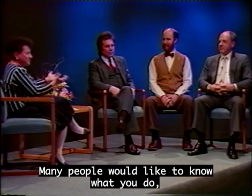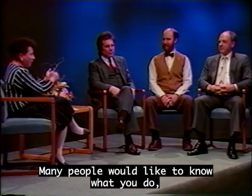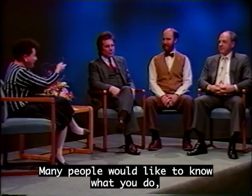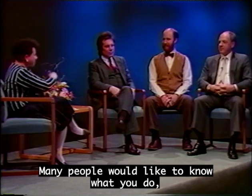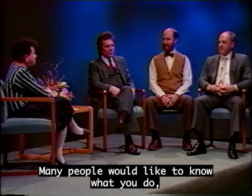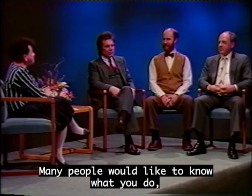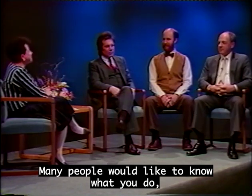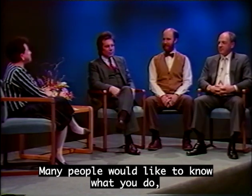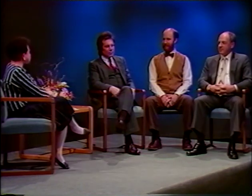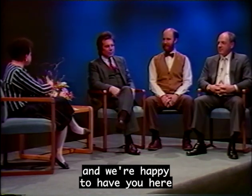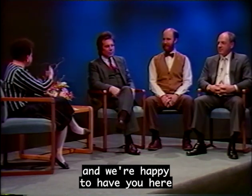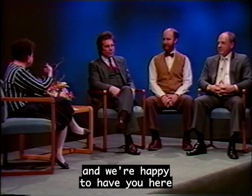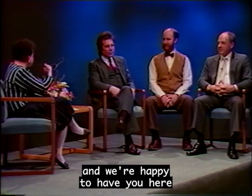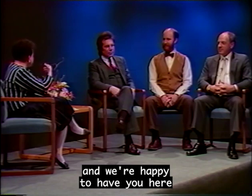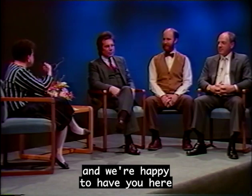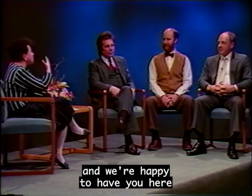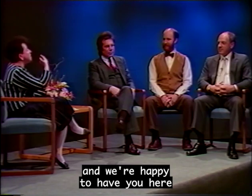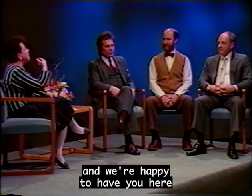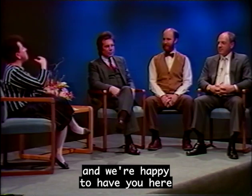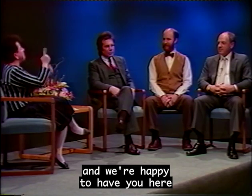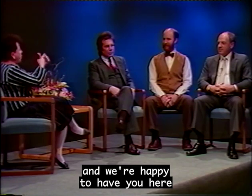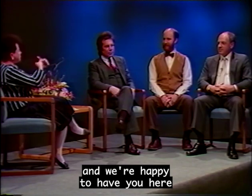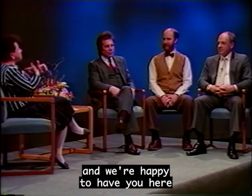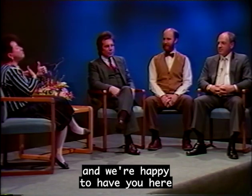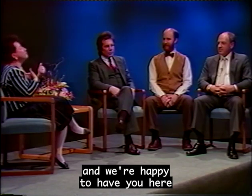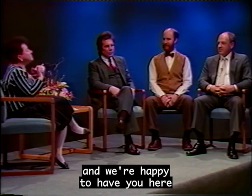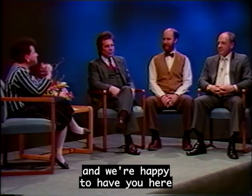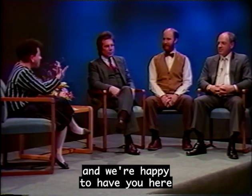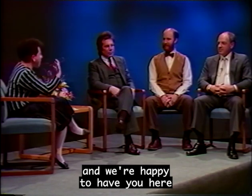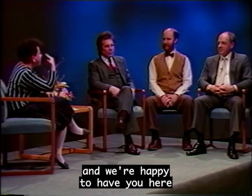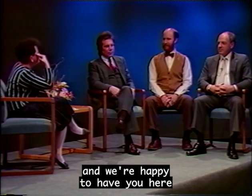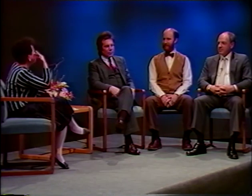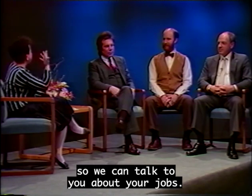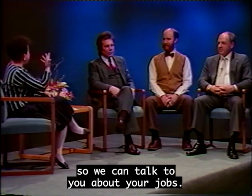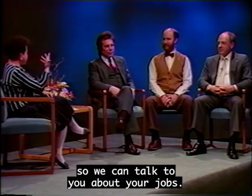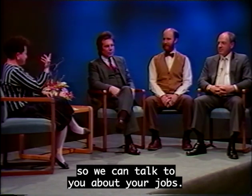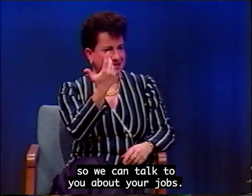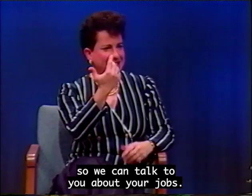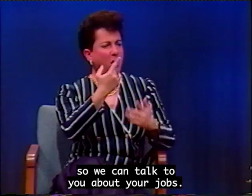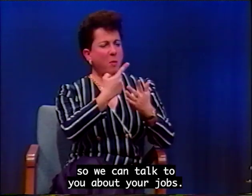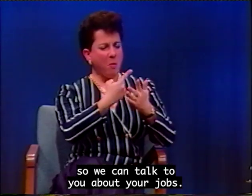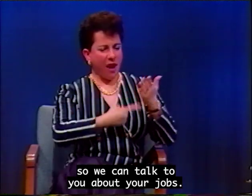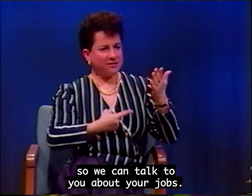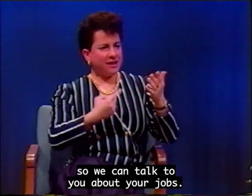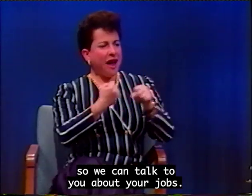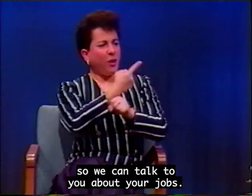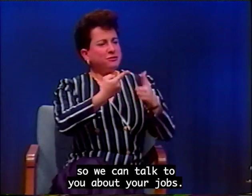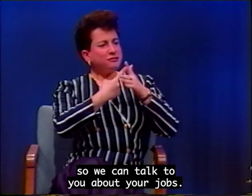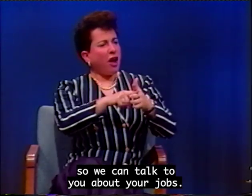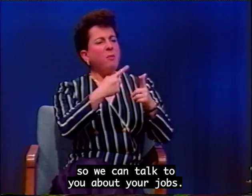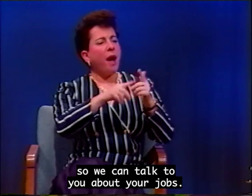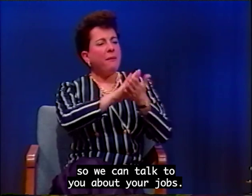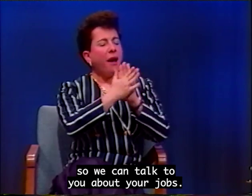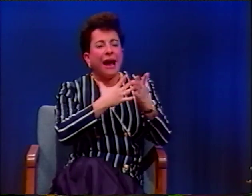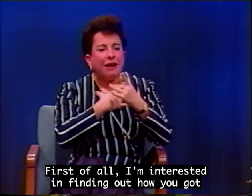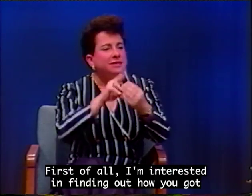would like to know what you do, and we're happy to have you here so we can talk to you about your